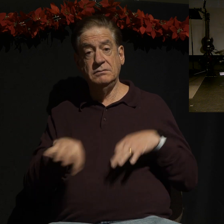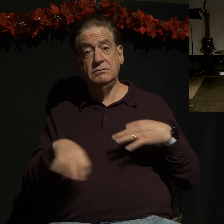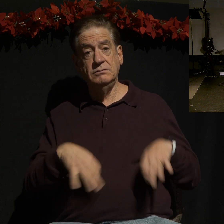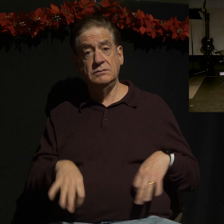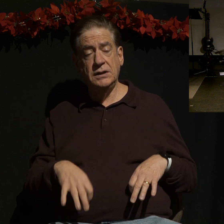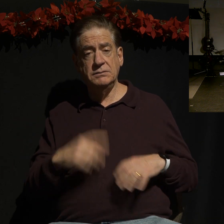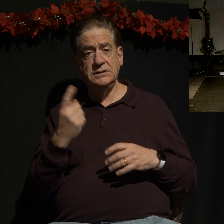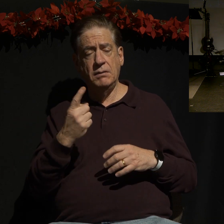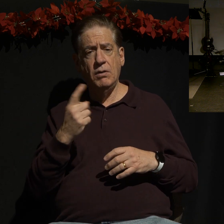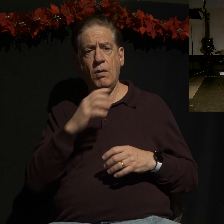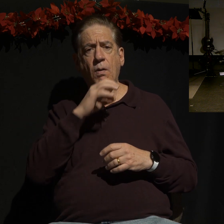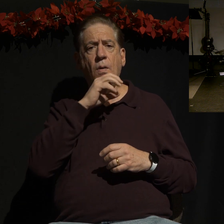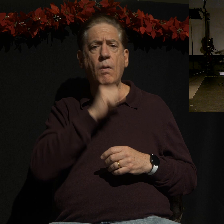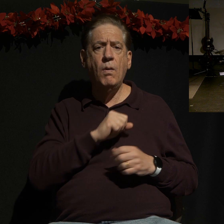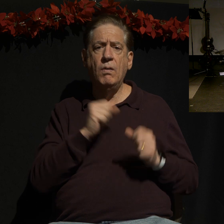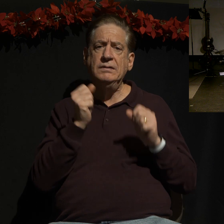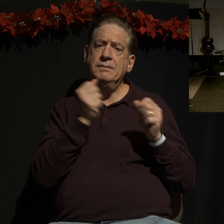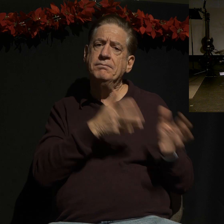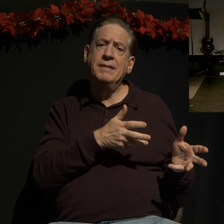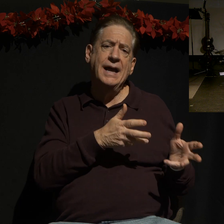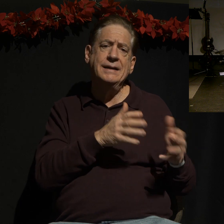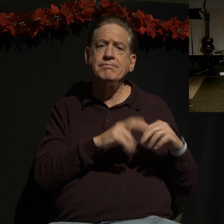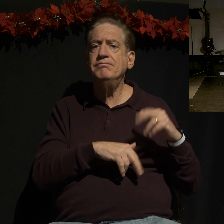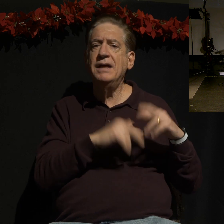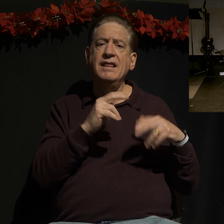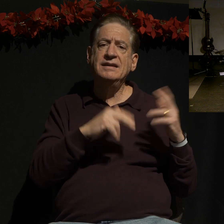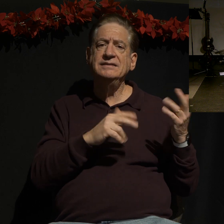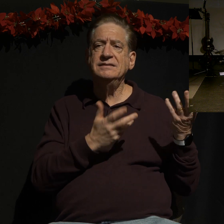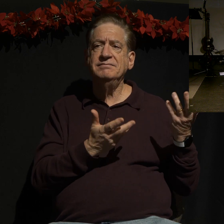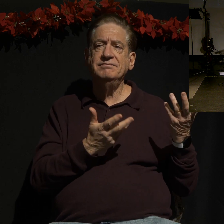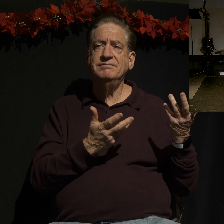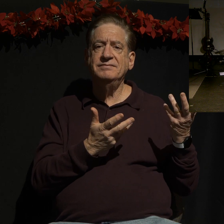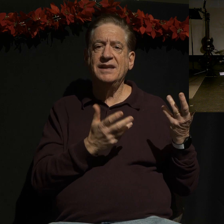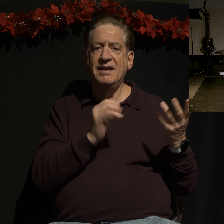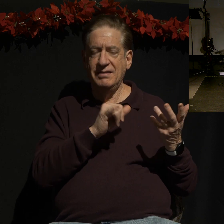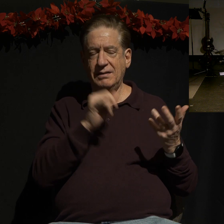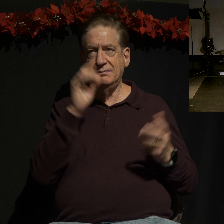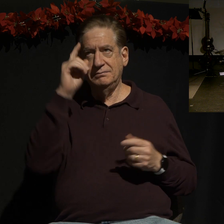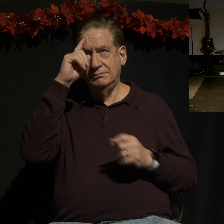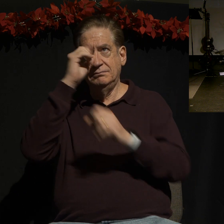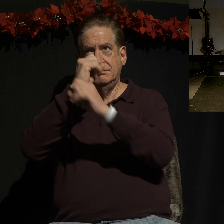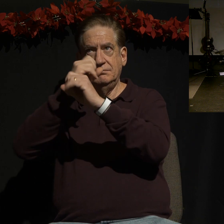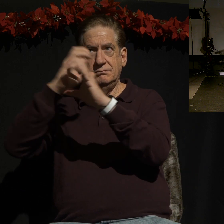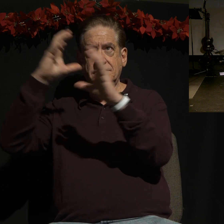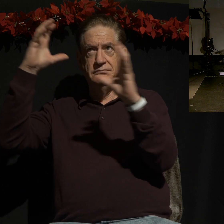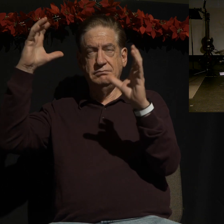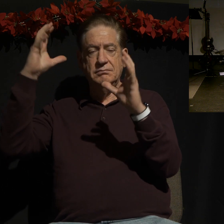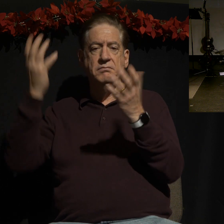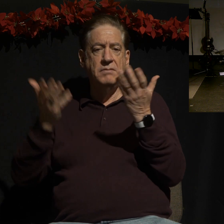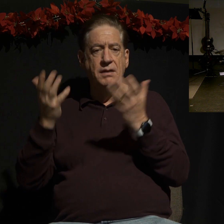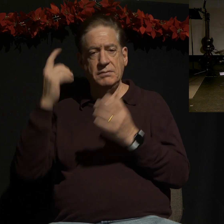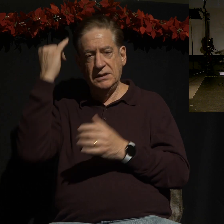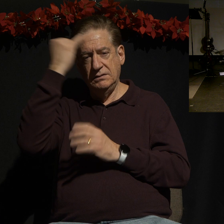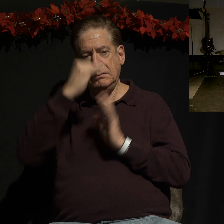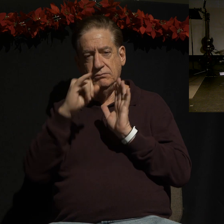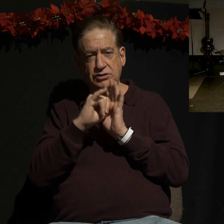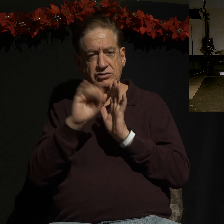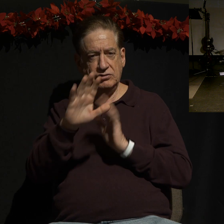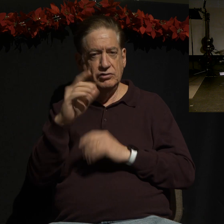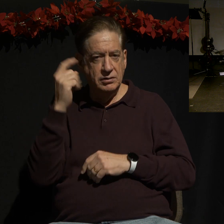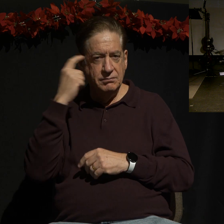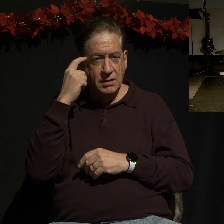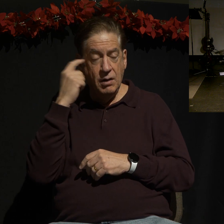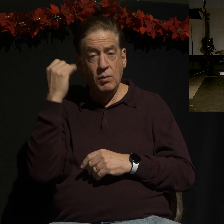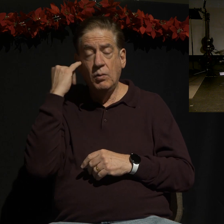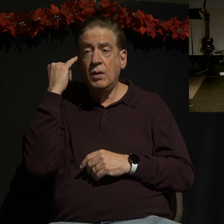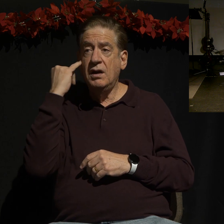I said an old abandoned building, that would conjure up probably a certain image in your mind. Now, what if